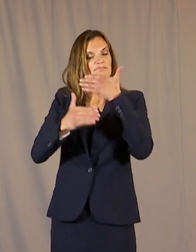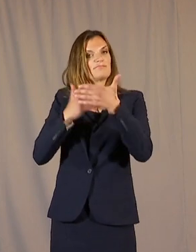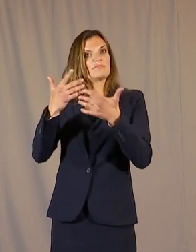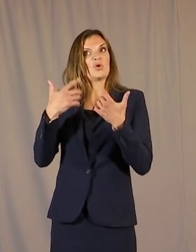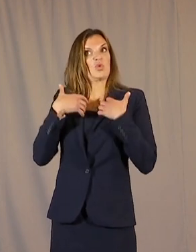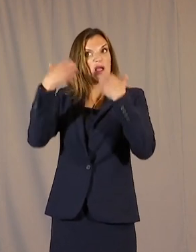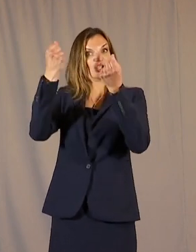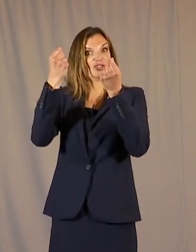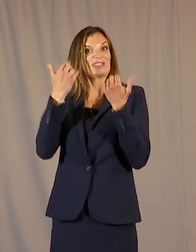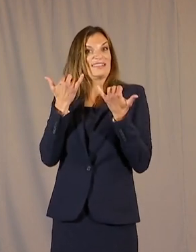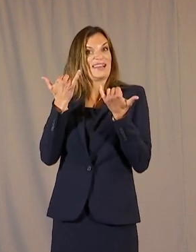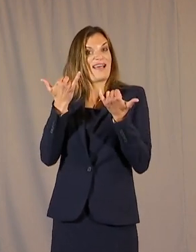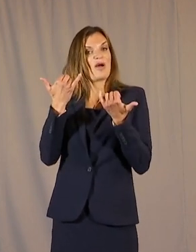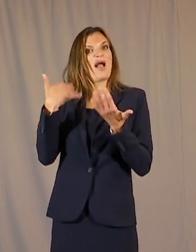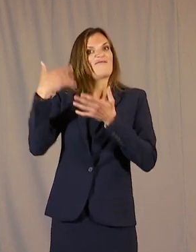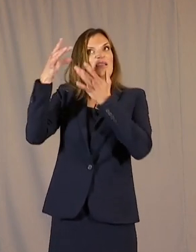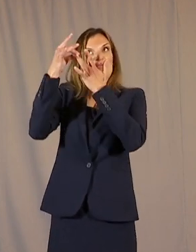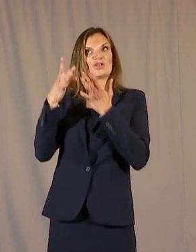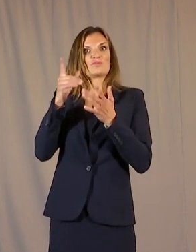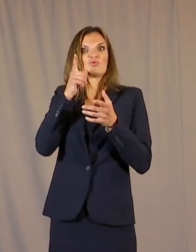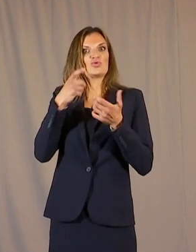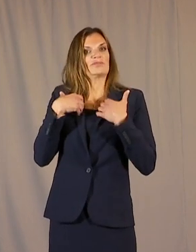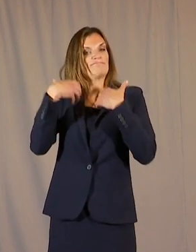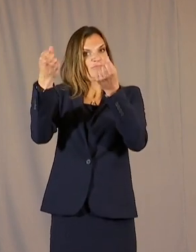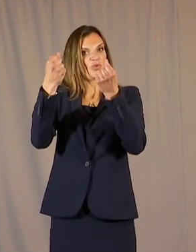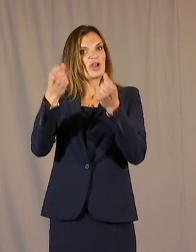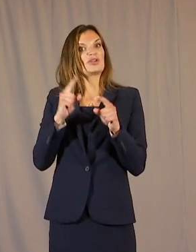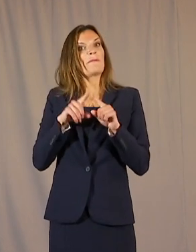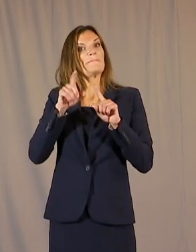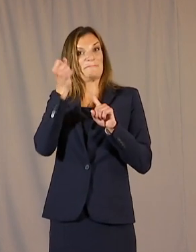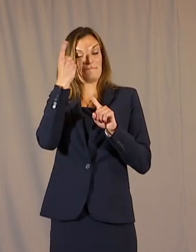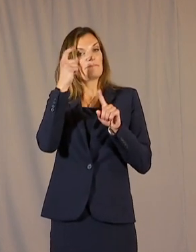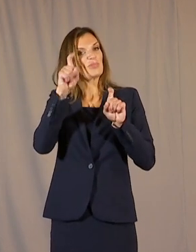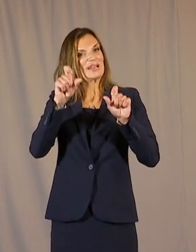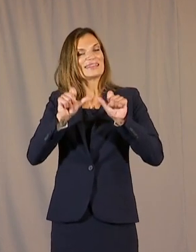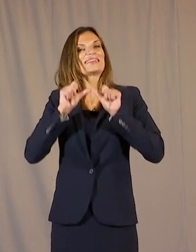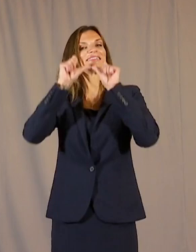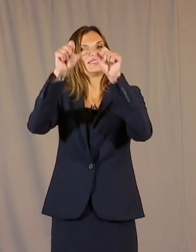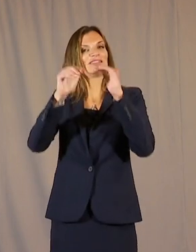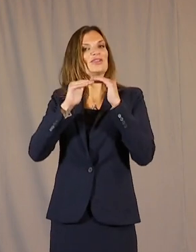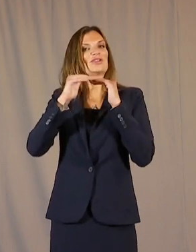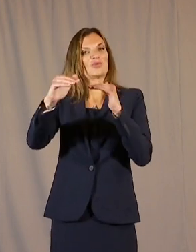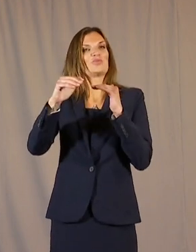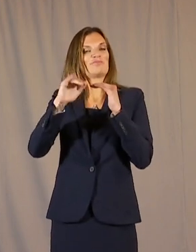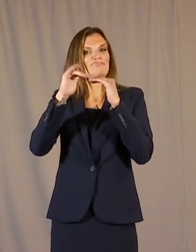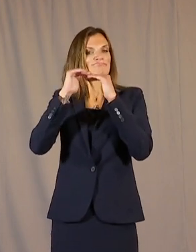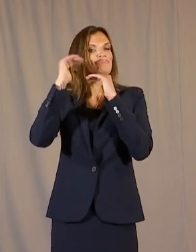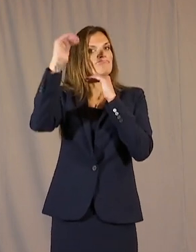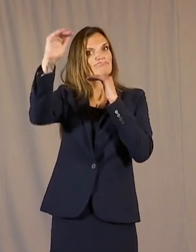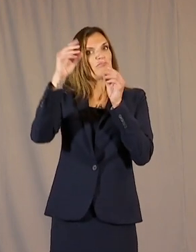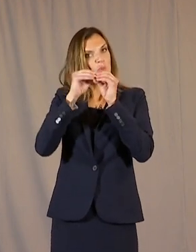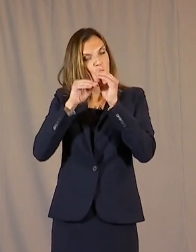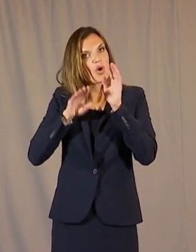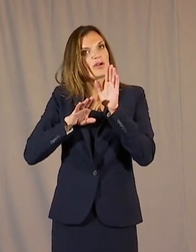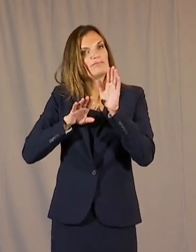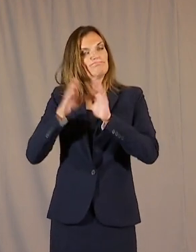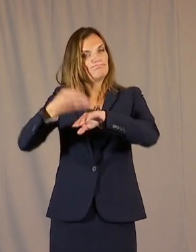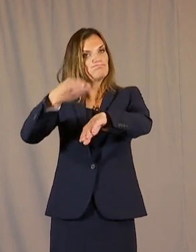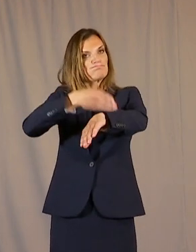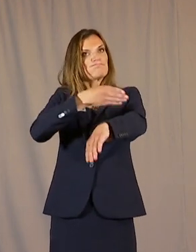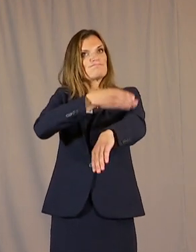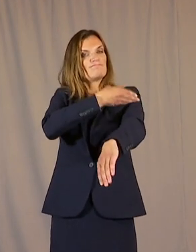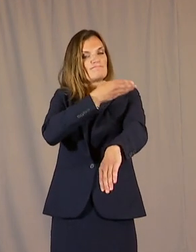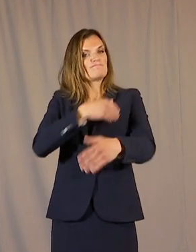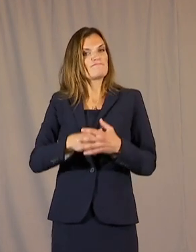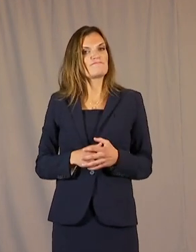be continuous and long-term. So with that in mind, I'll start with perhaps, you know, when